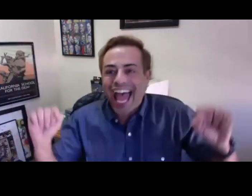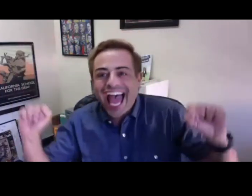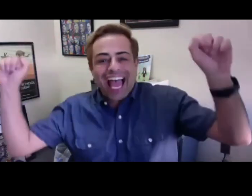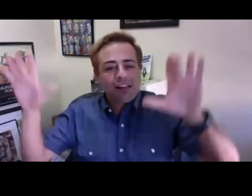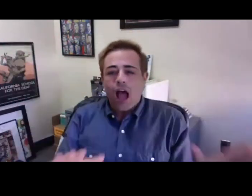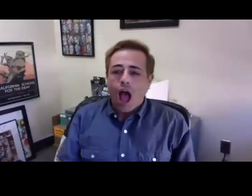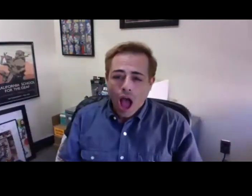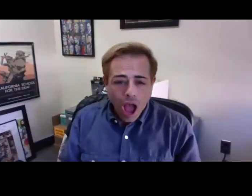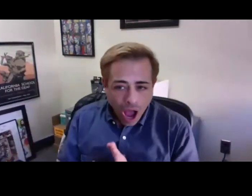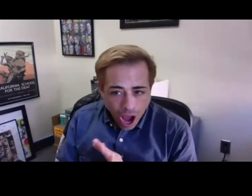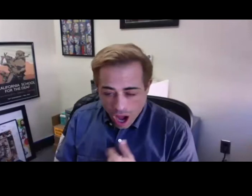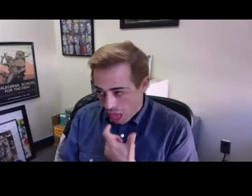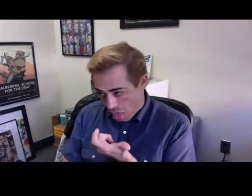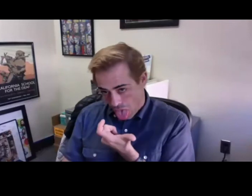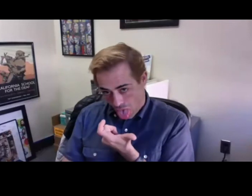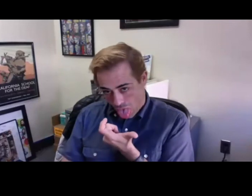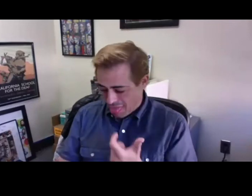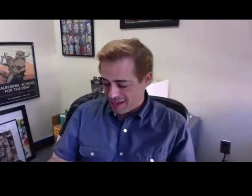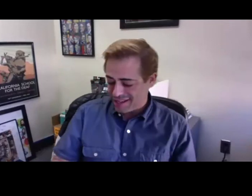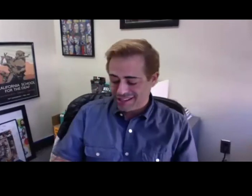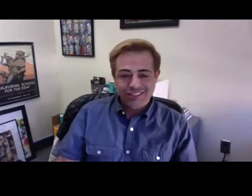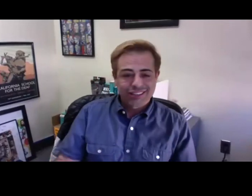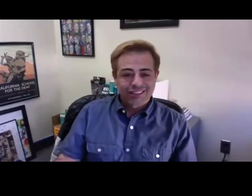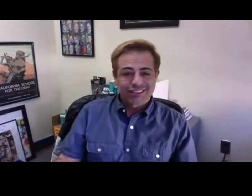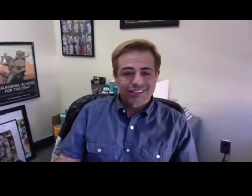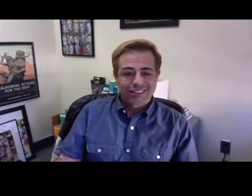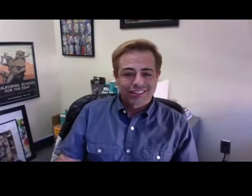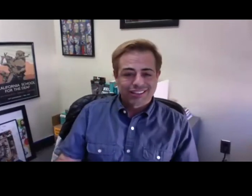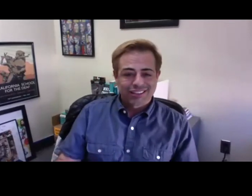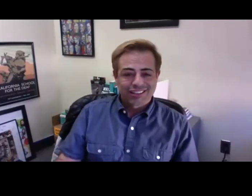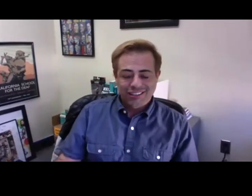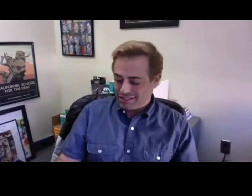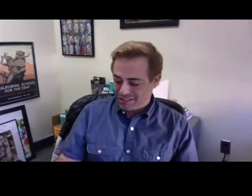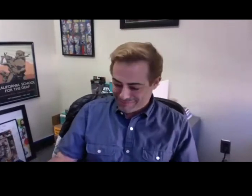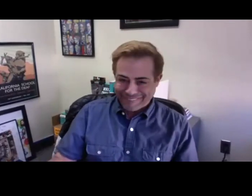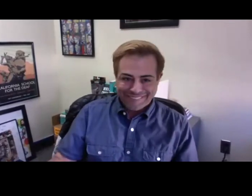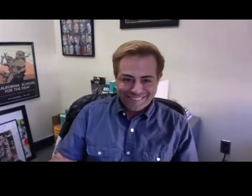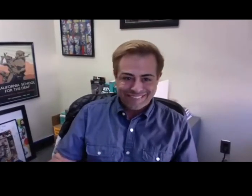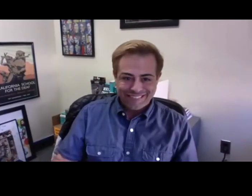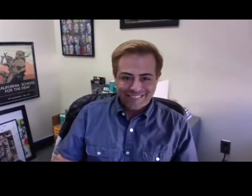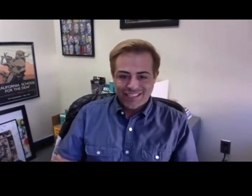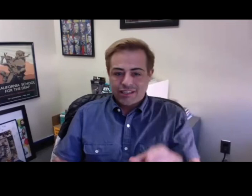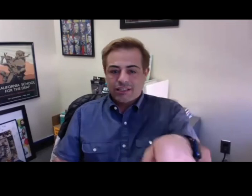they're, clapping and cheering and singing along to the video.